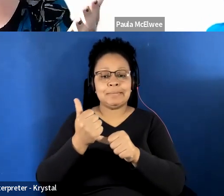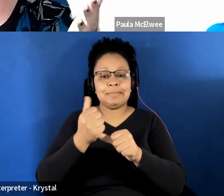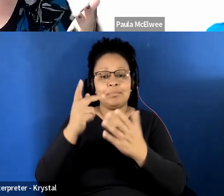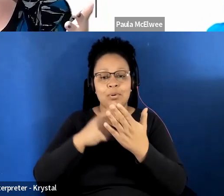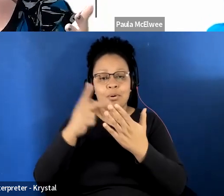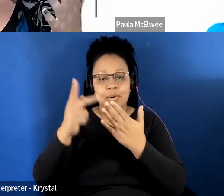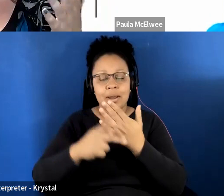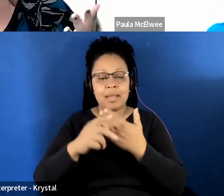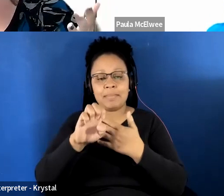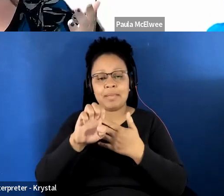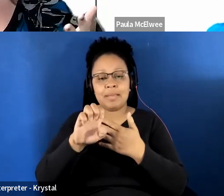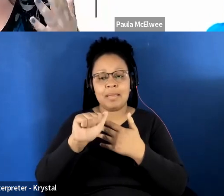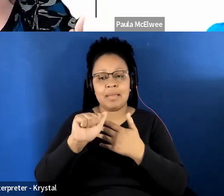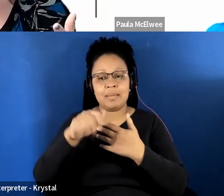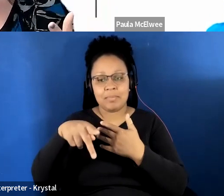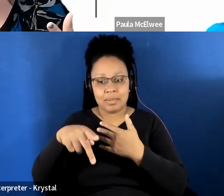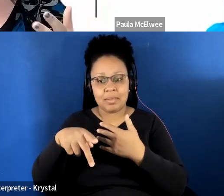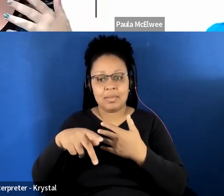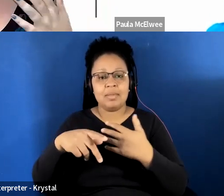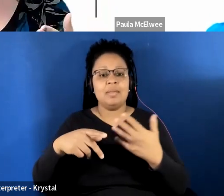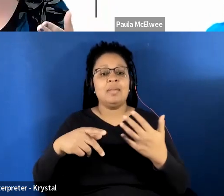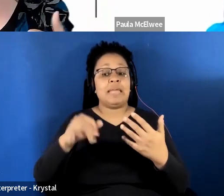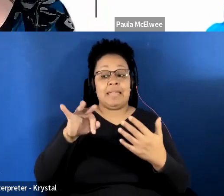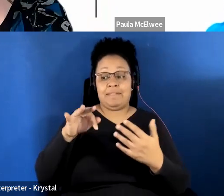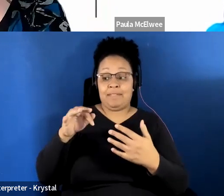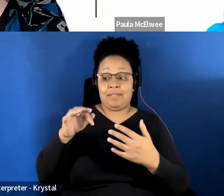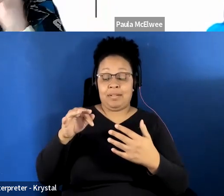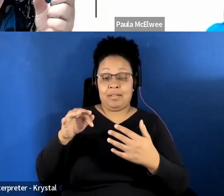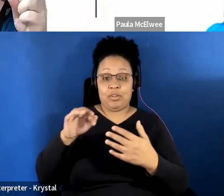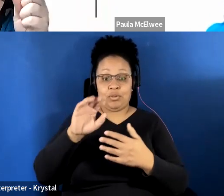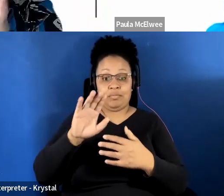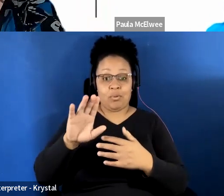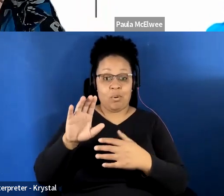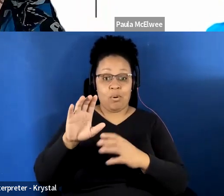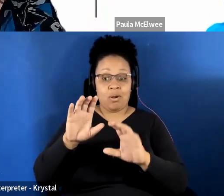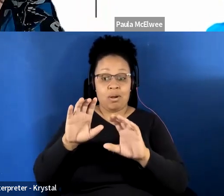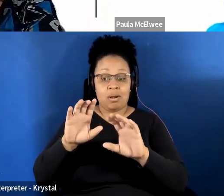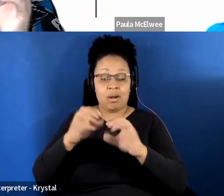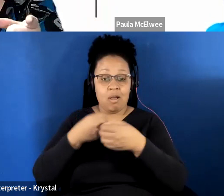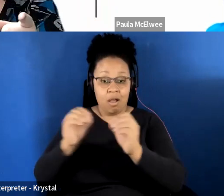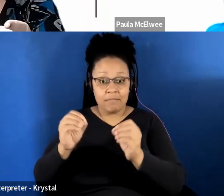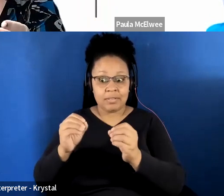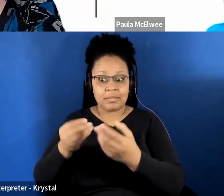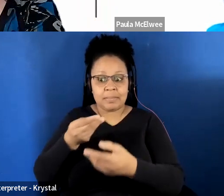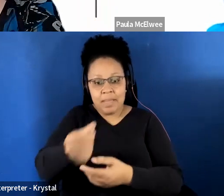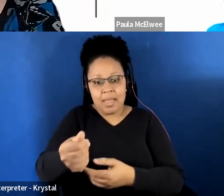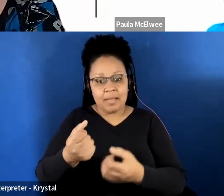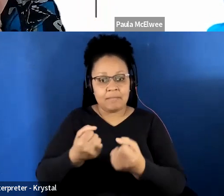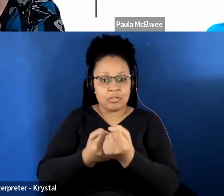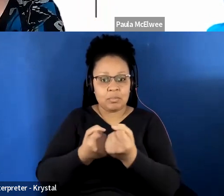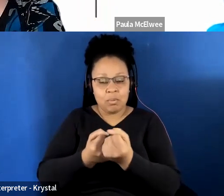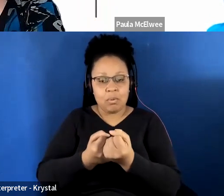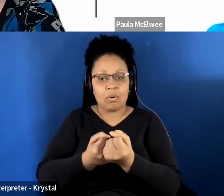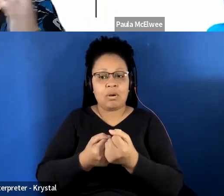it. We don't have it because we're so small and it costs so much money. But there's awesome supports. Paula